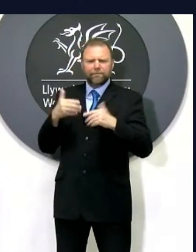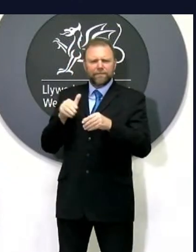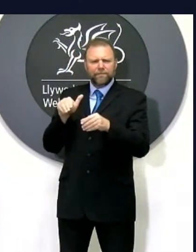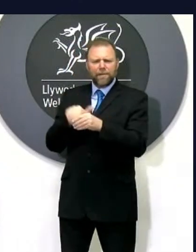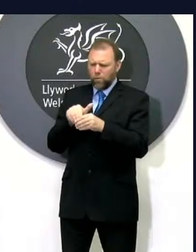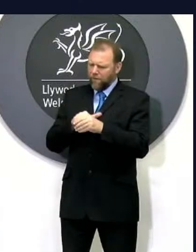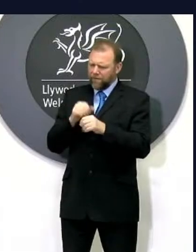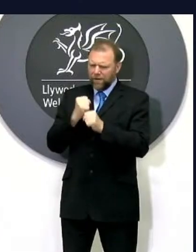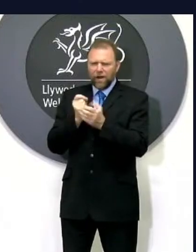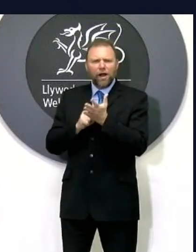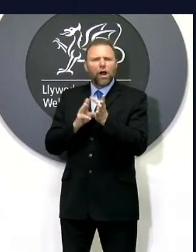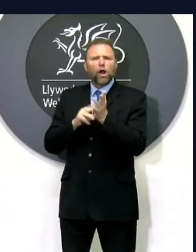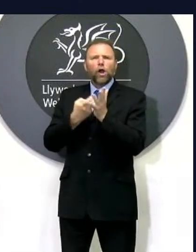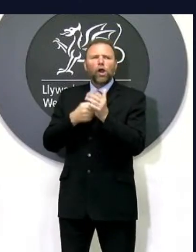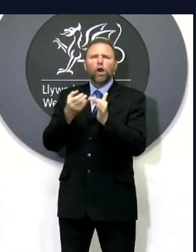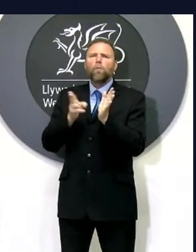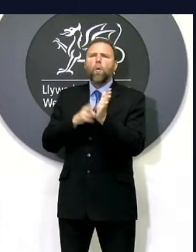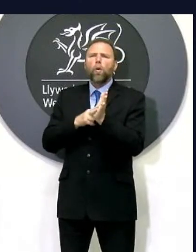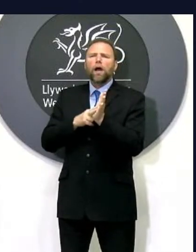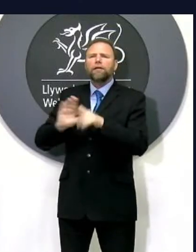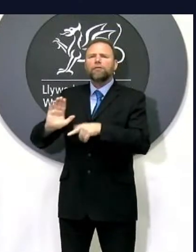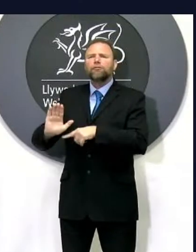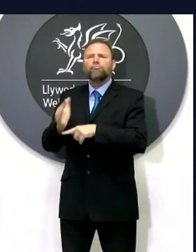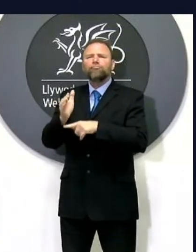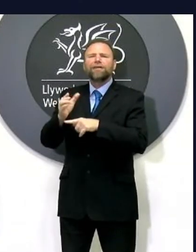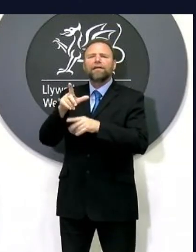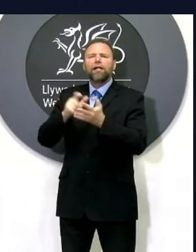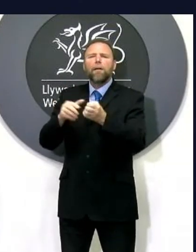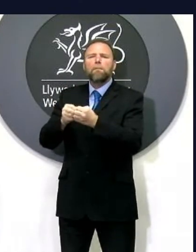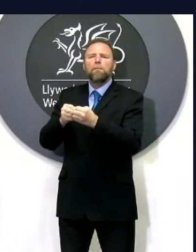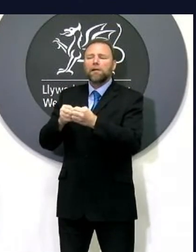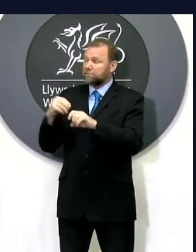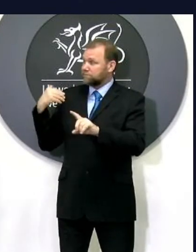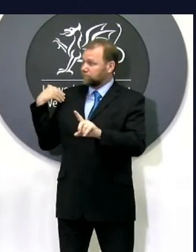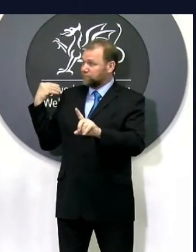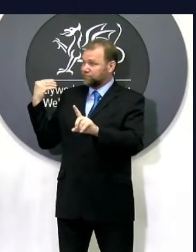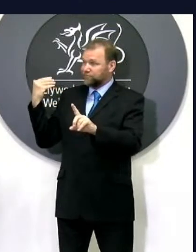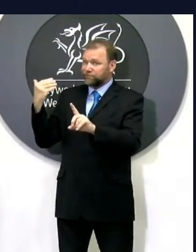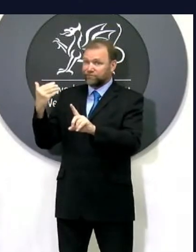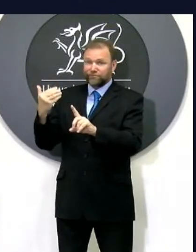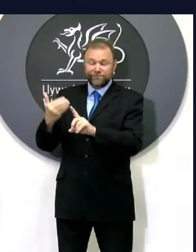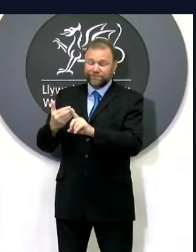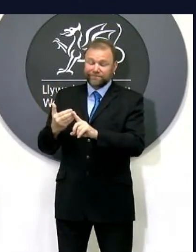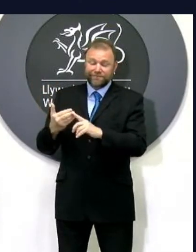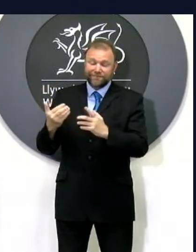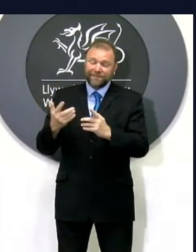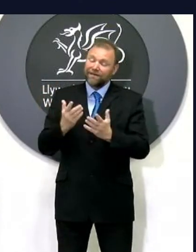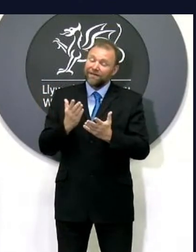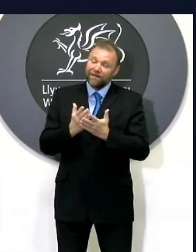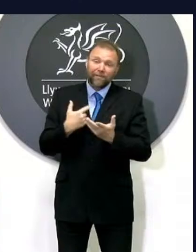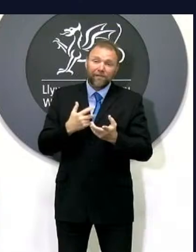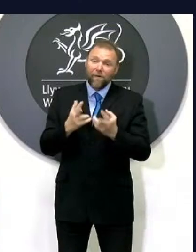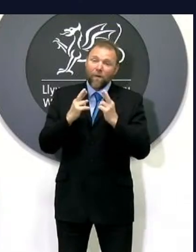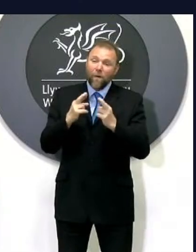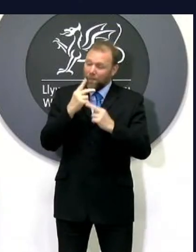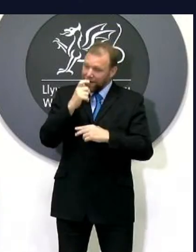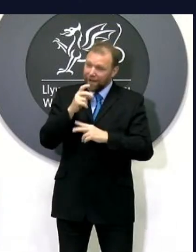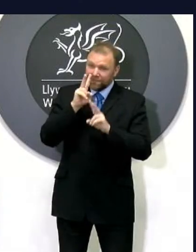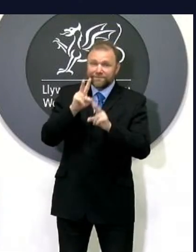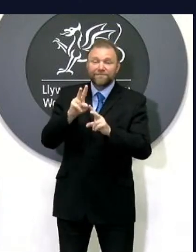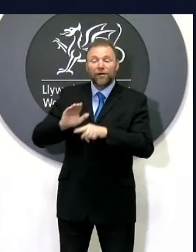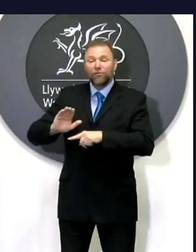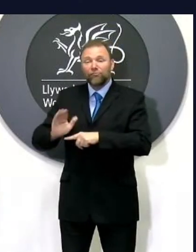for longer than I've been a member of any other organisation, and I very much hope that I will be able to go back and watch cricket here in